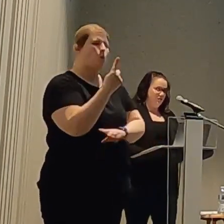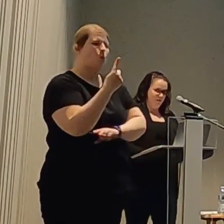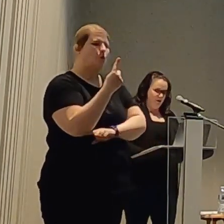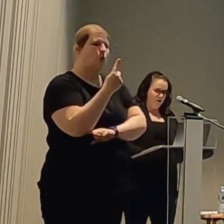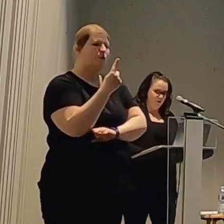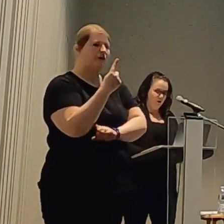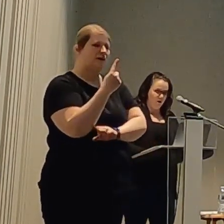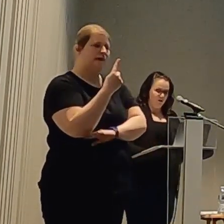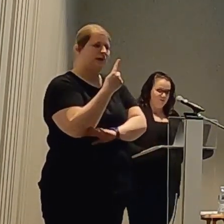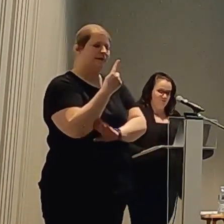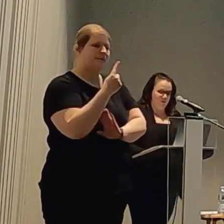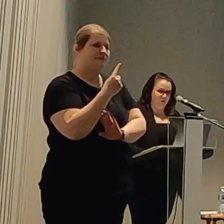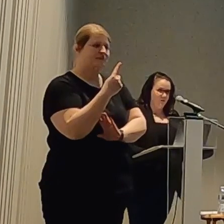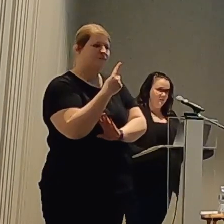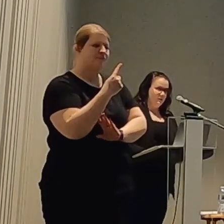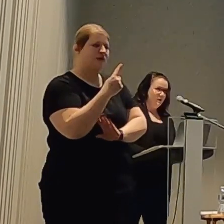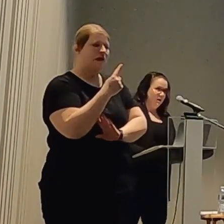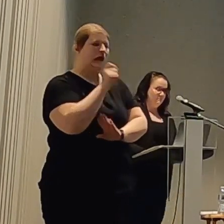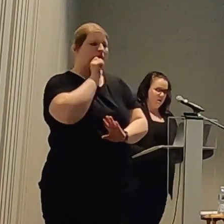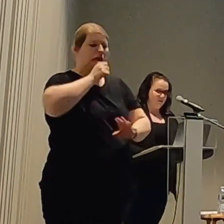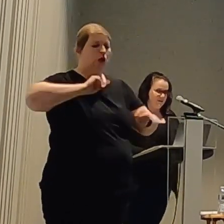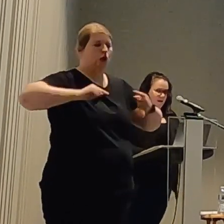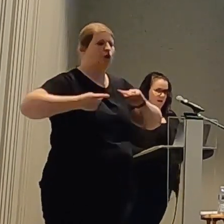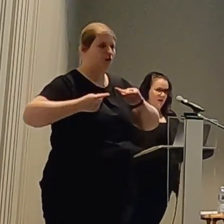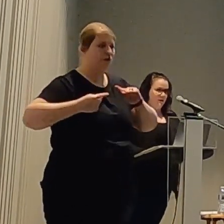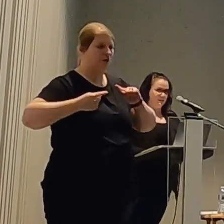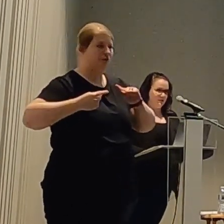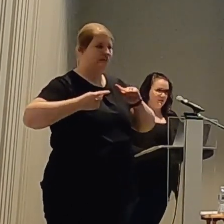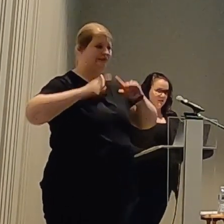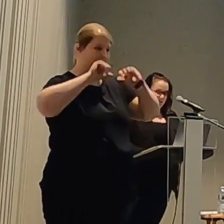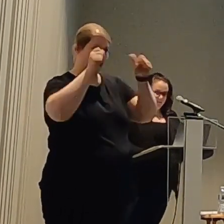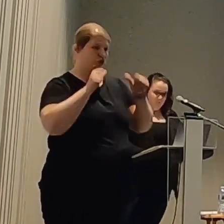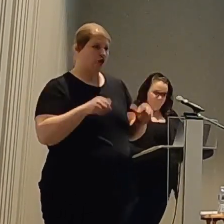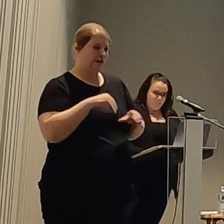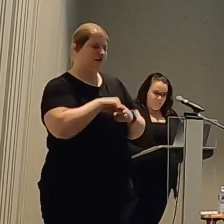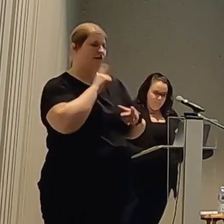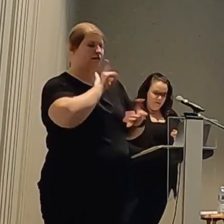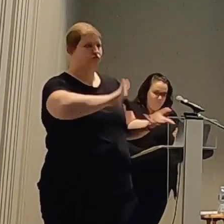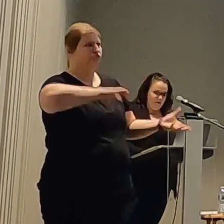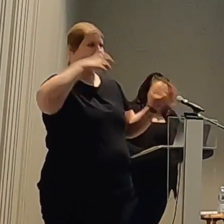it appears to be, unharmed figure amongst the chaos.